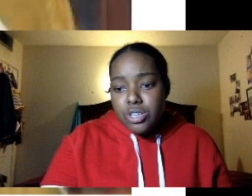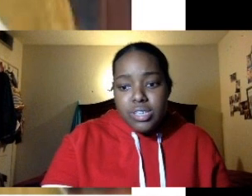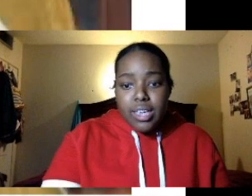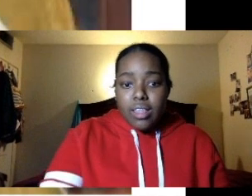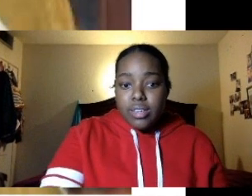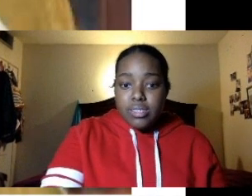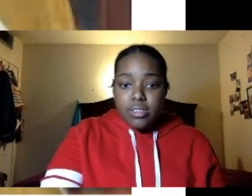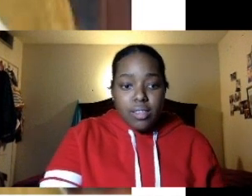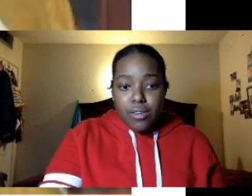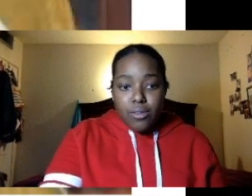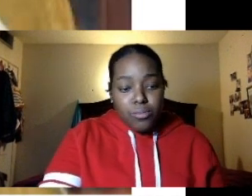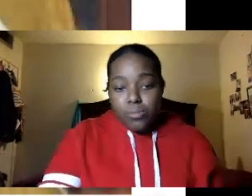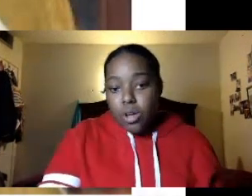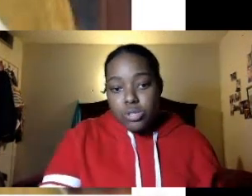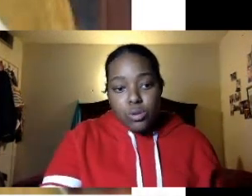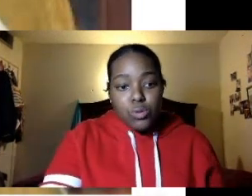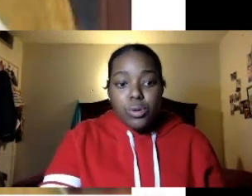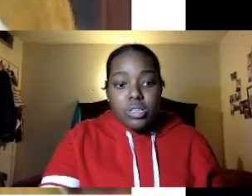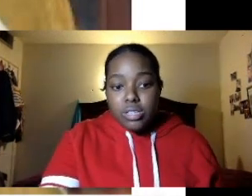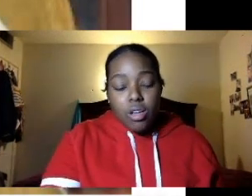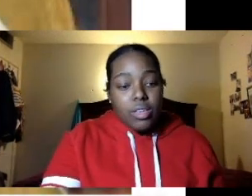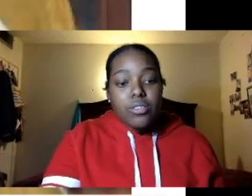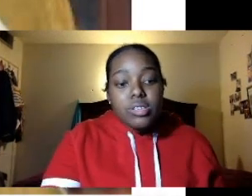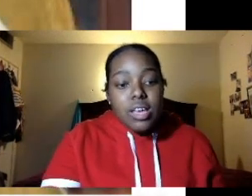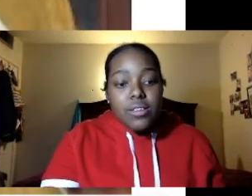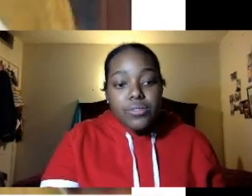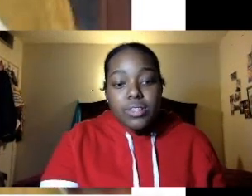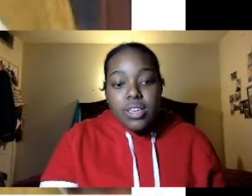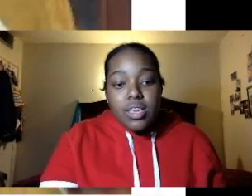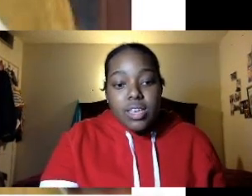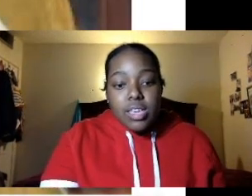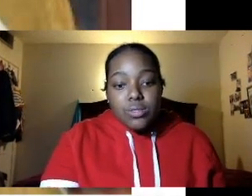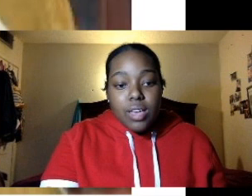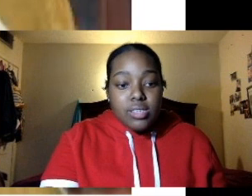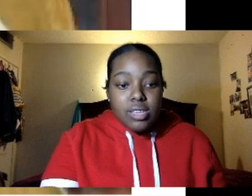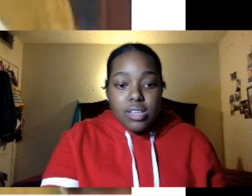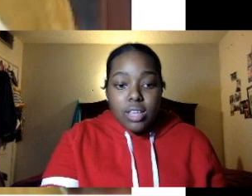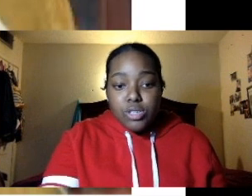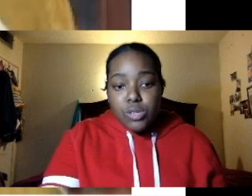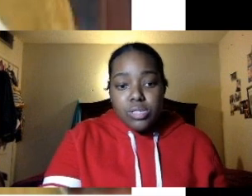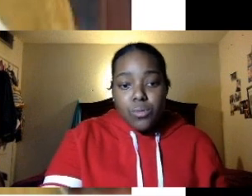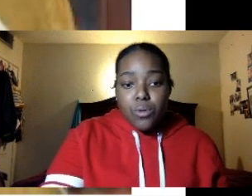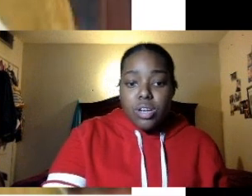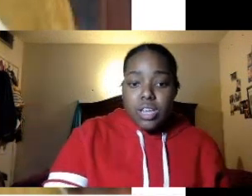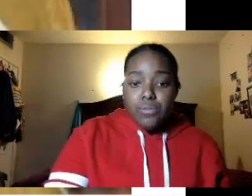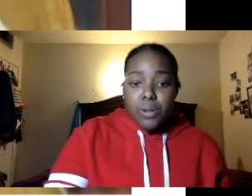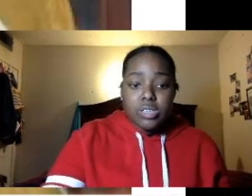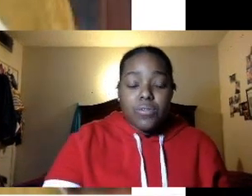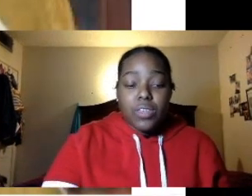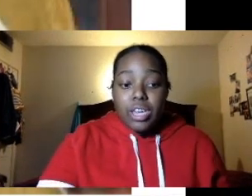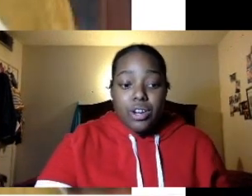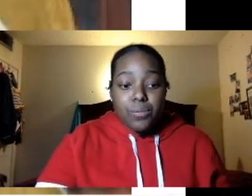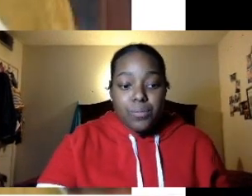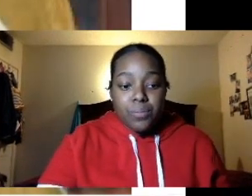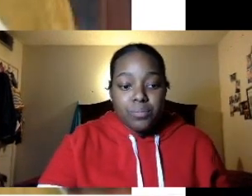gives lectures at Gallaudet's, like on social works and all the other stuff. In 2011, she was awarded Deaf Person